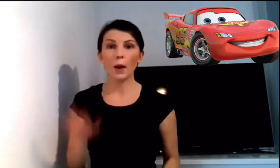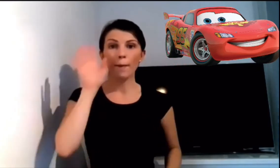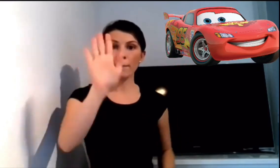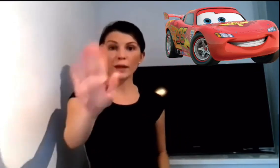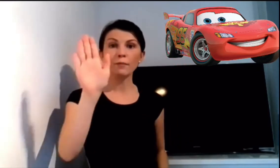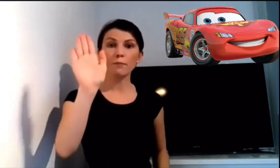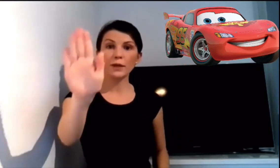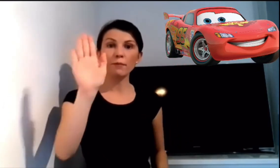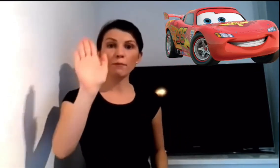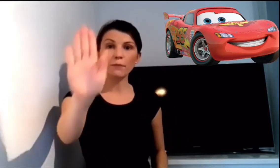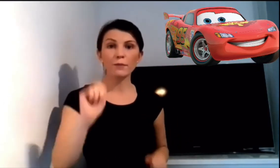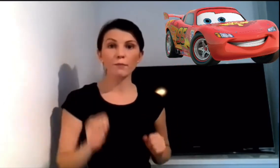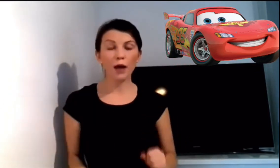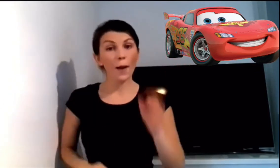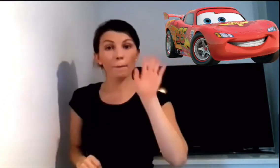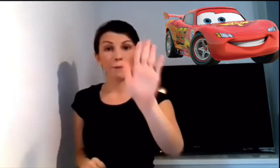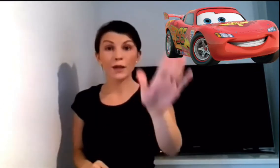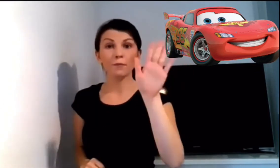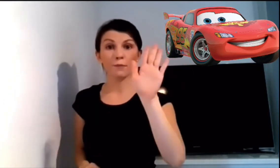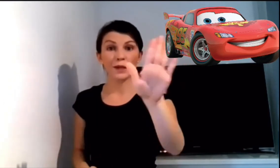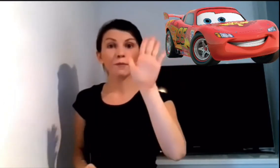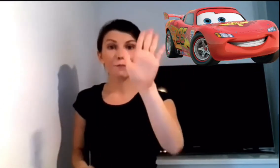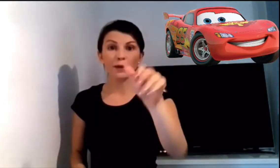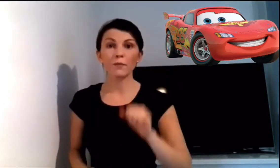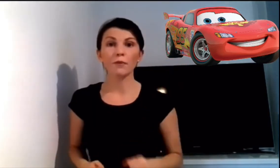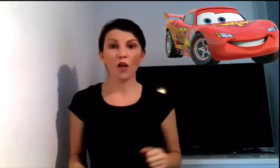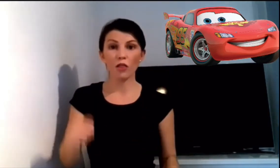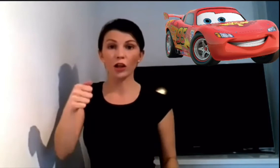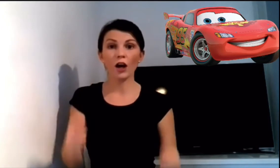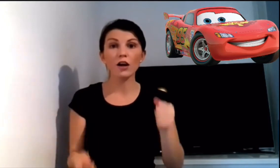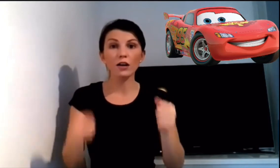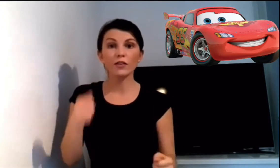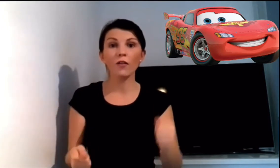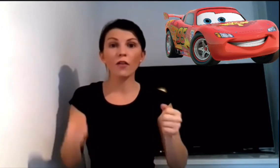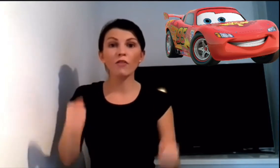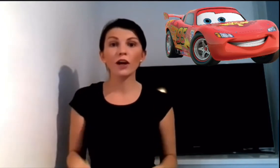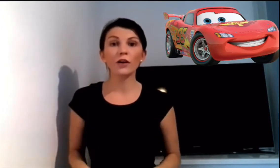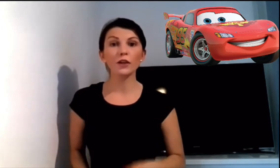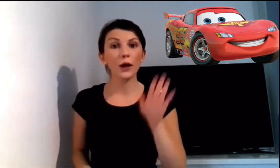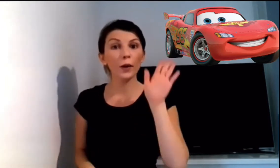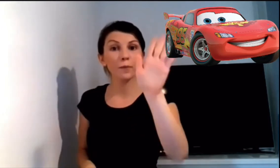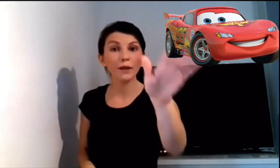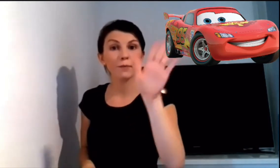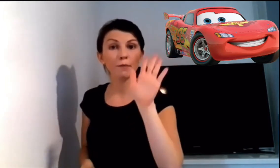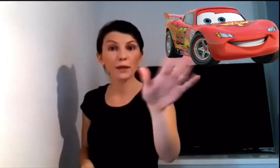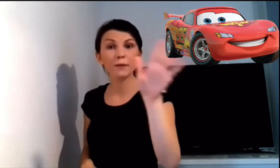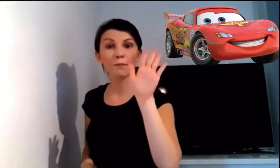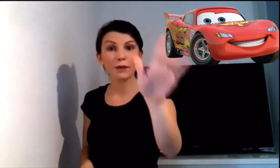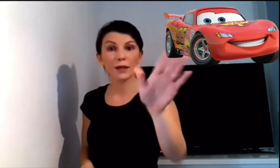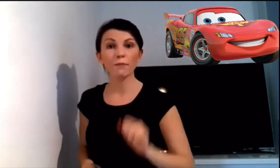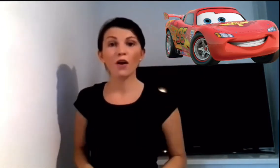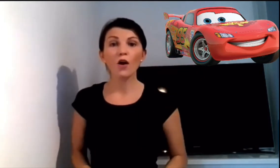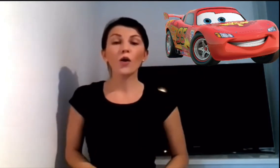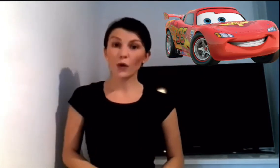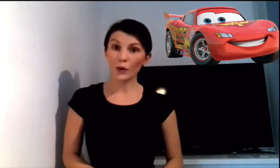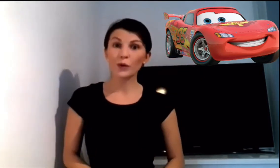beep, beep, beep, beep, beep, beep. The cars on the road go beep, beep, beep